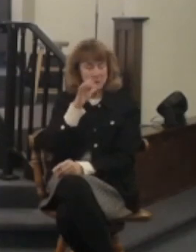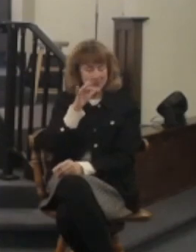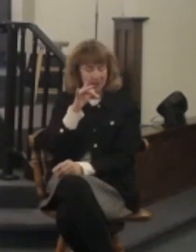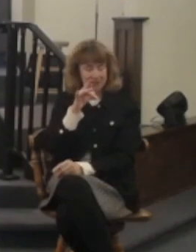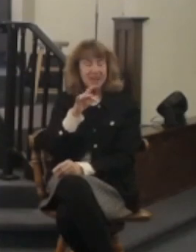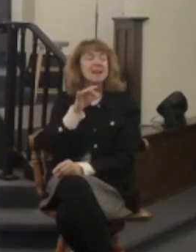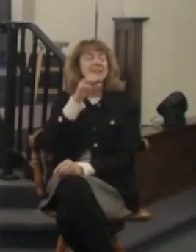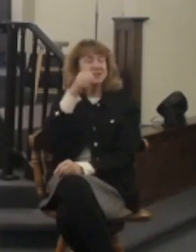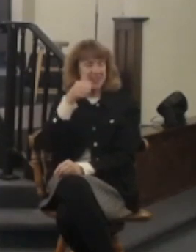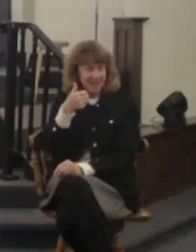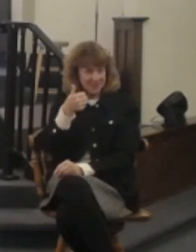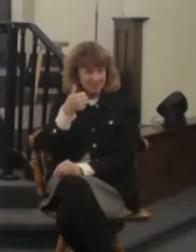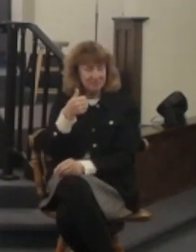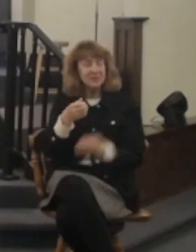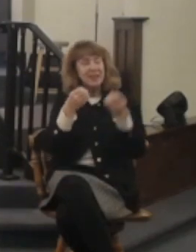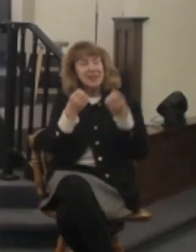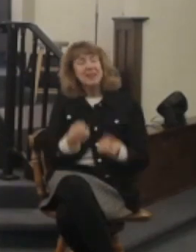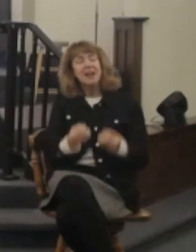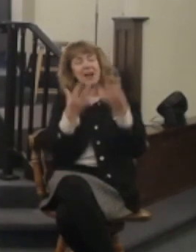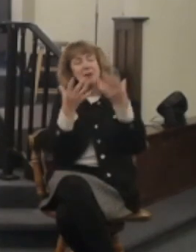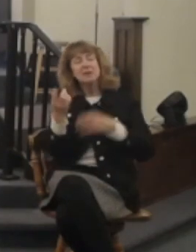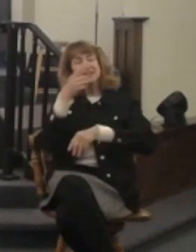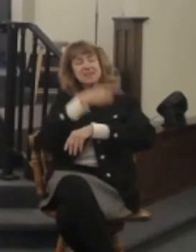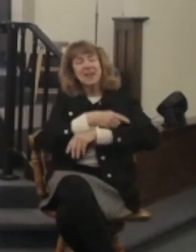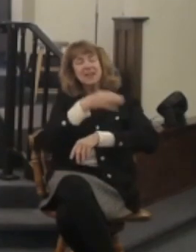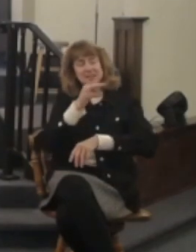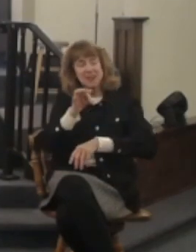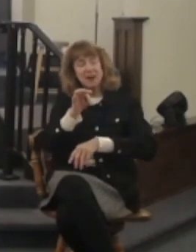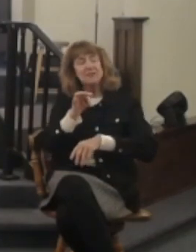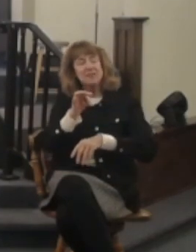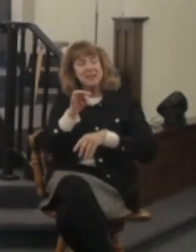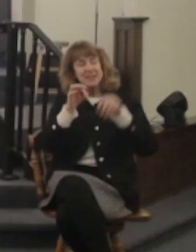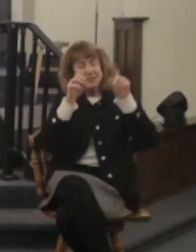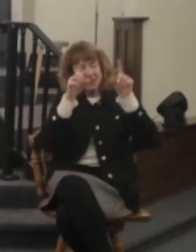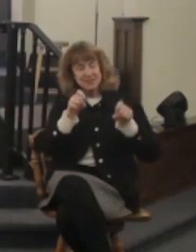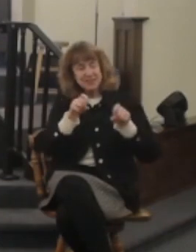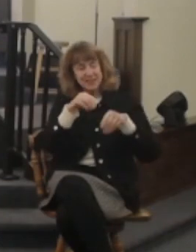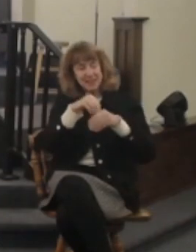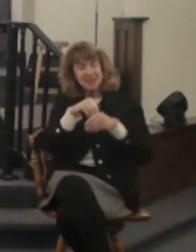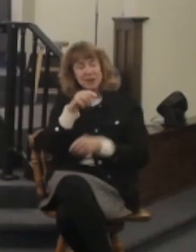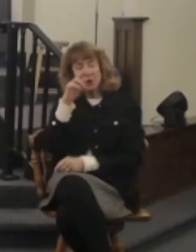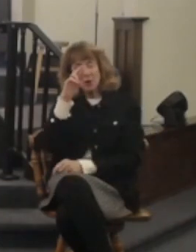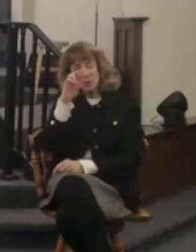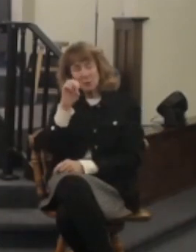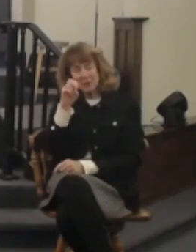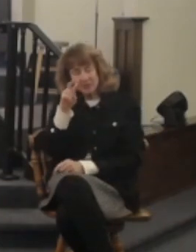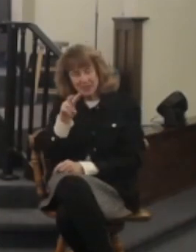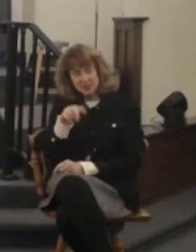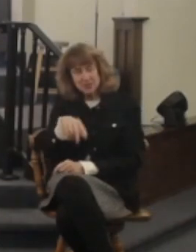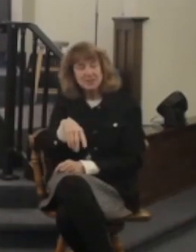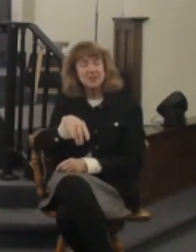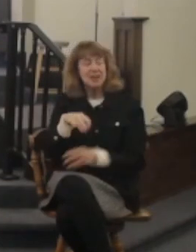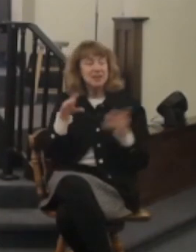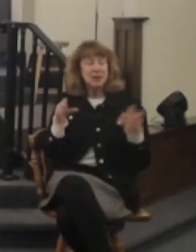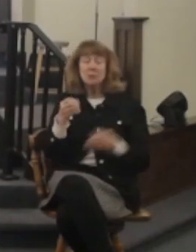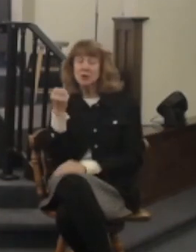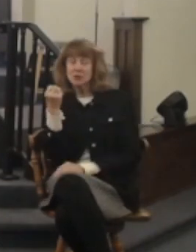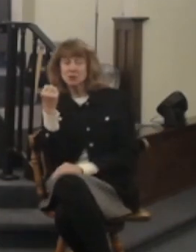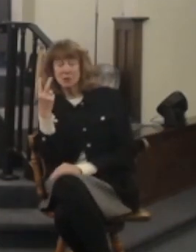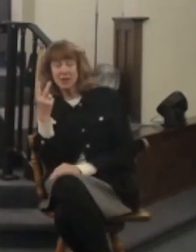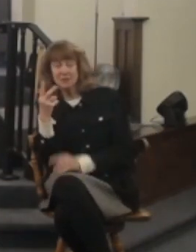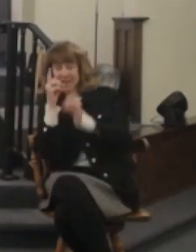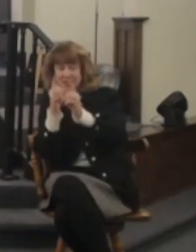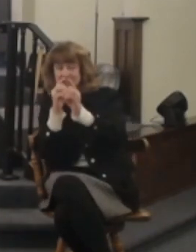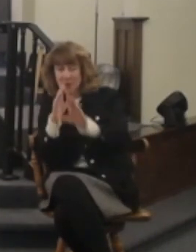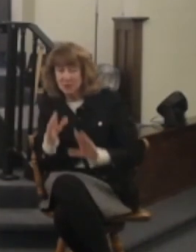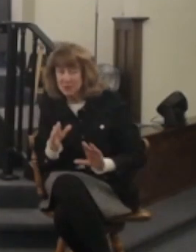of testing are mentioned in Revelation chapter 2, verse 10? 10. How many disciples were there? No, there were 12. I was just